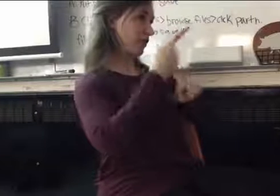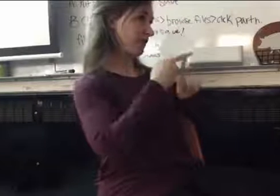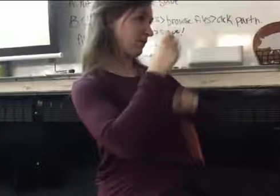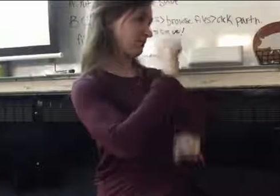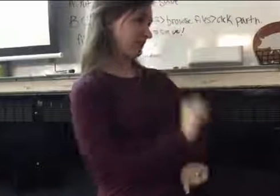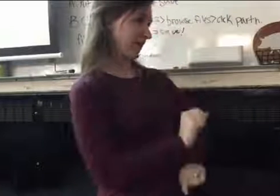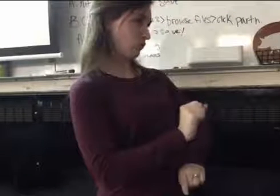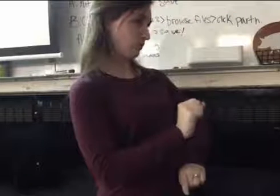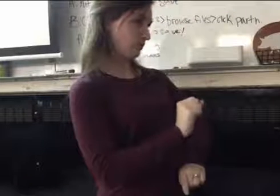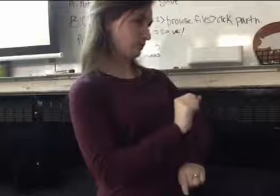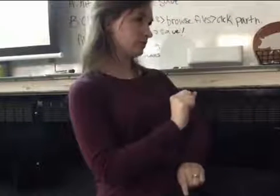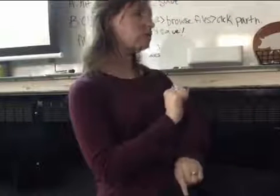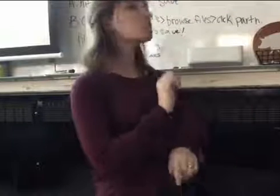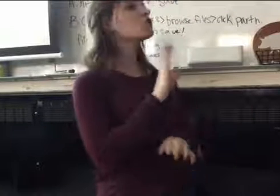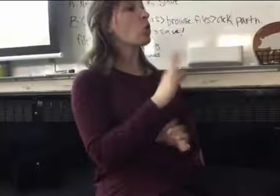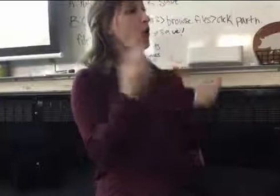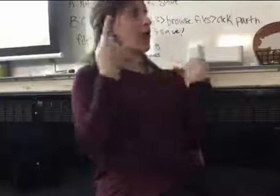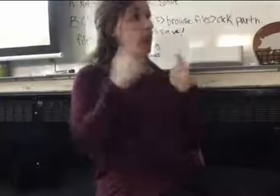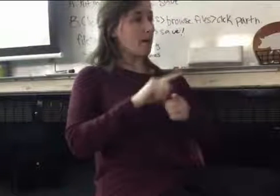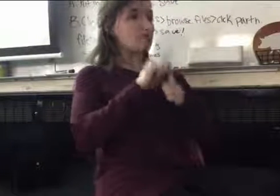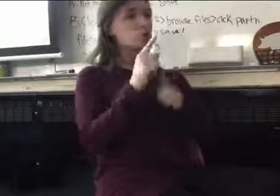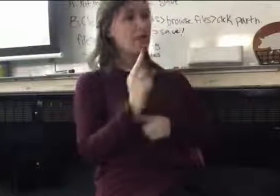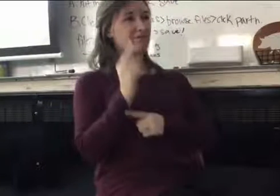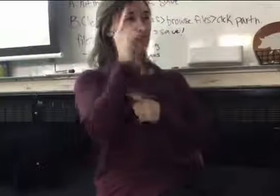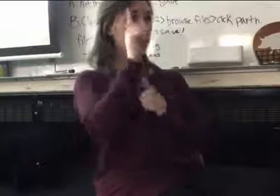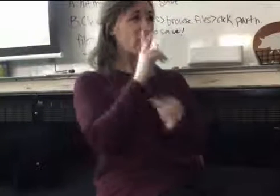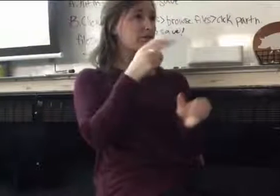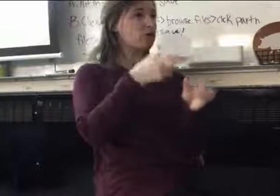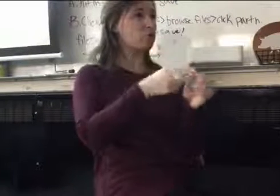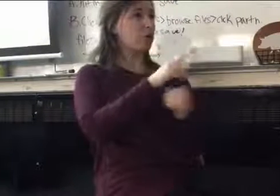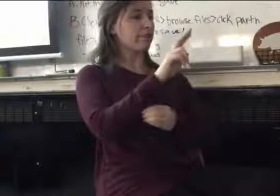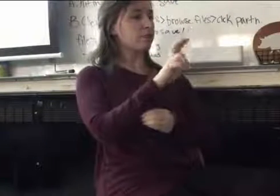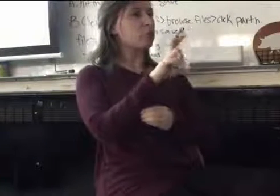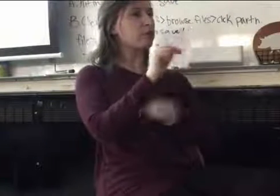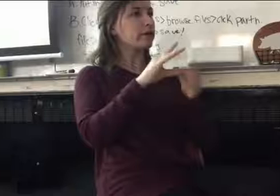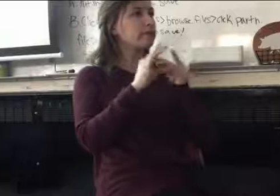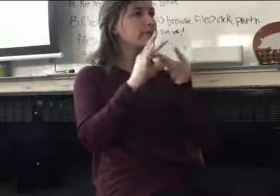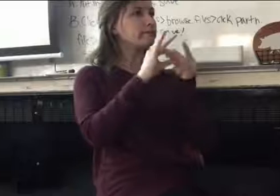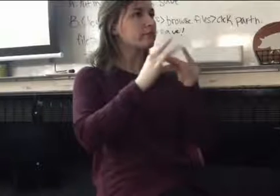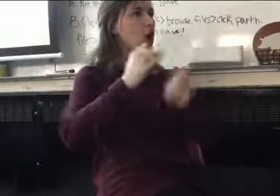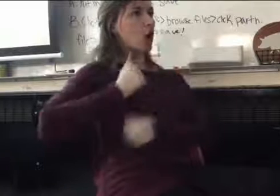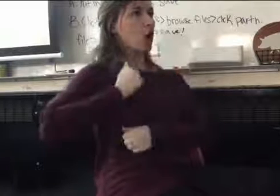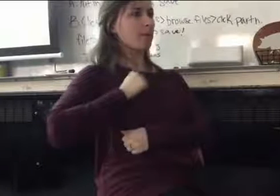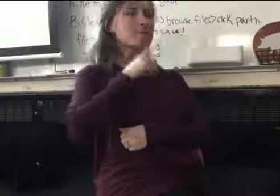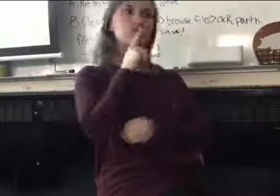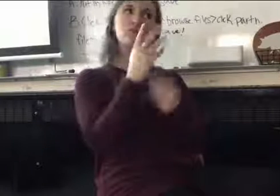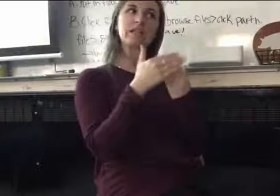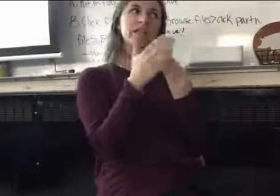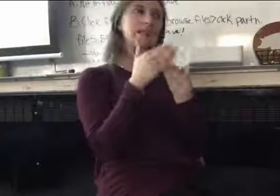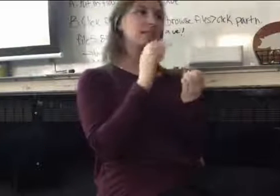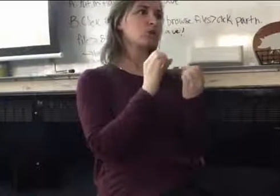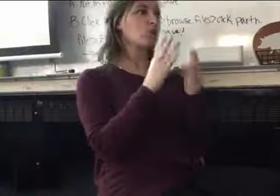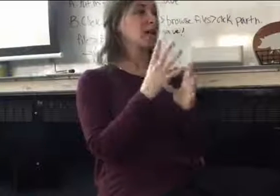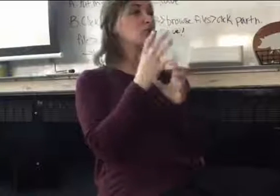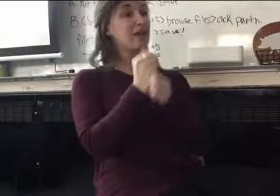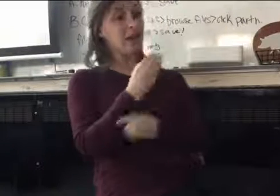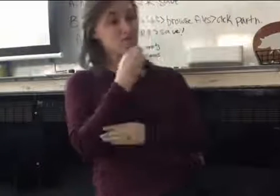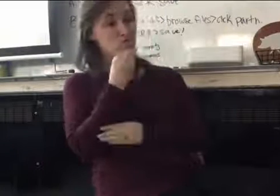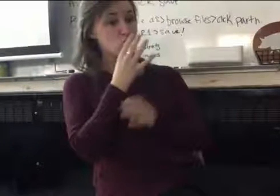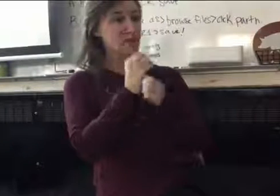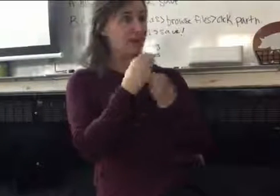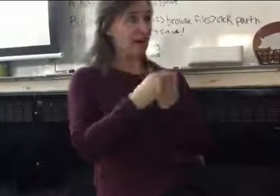Now, in terms of when they come up, a lot of them join the Union Army because it's an easy way to be able to get money and food and also support the Northern